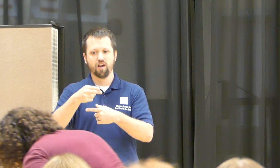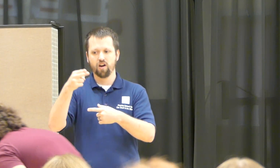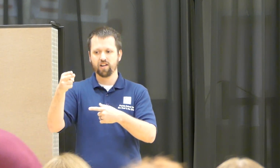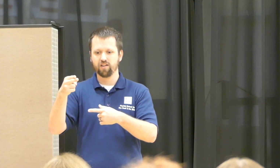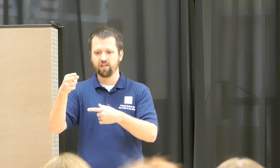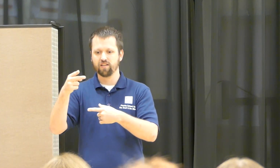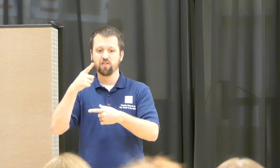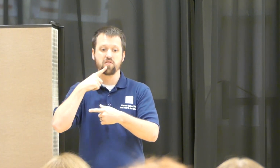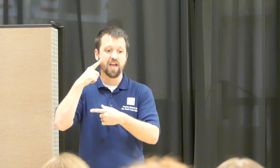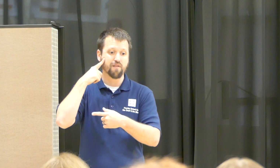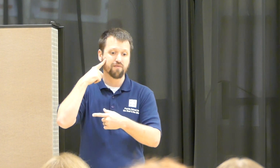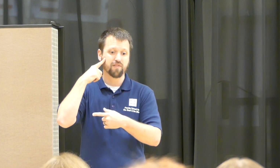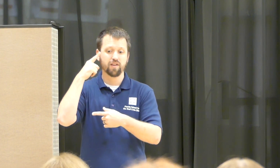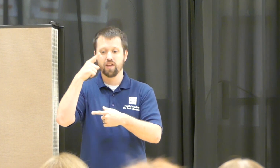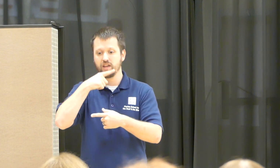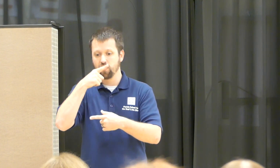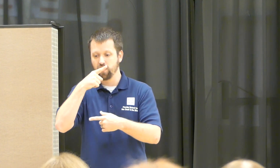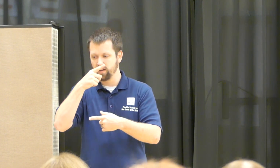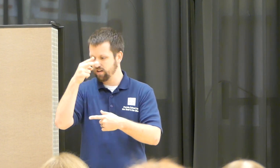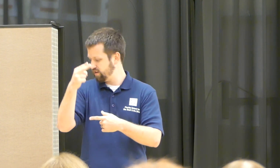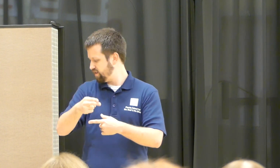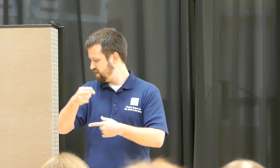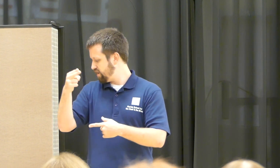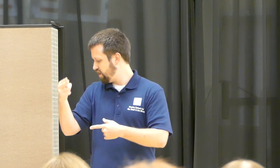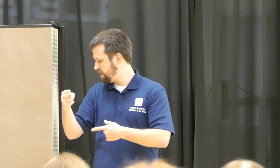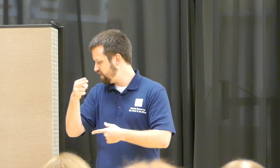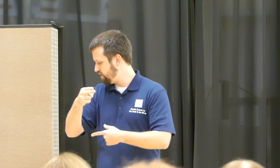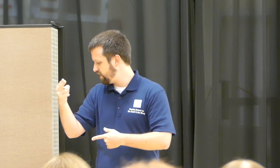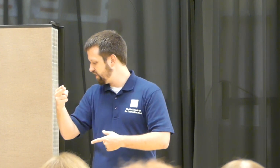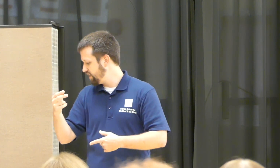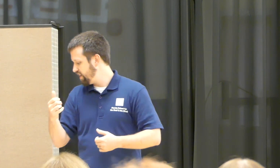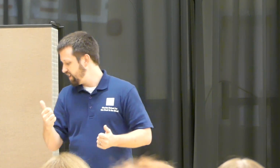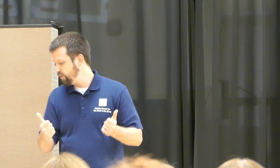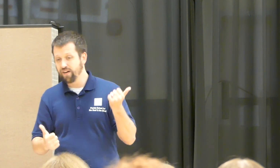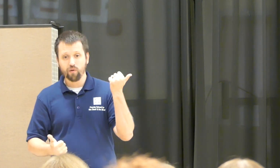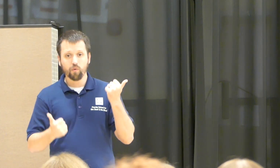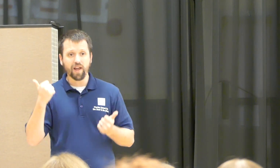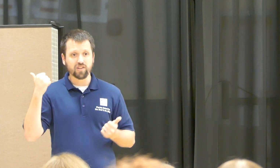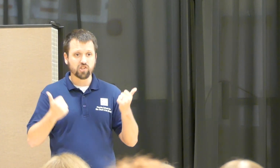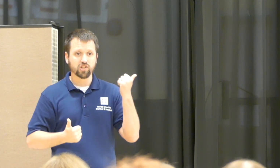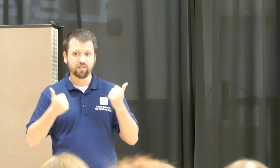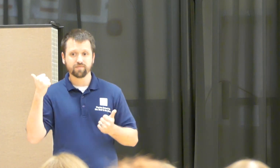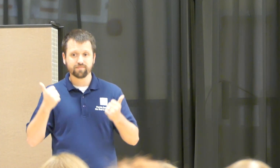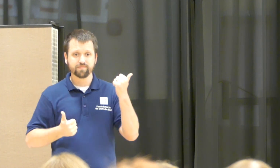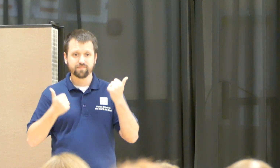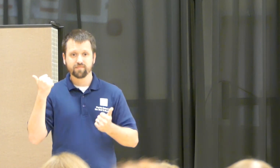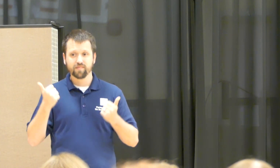hard of hearing. Deaf, hearing, hard of hearing. Then we have which.